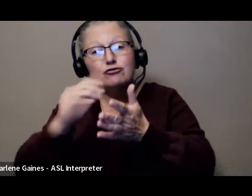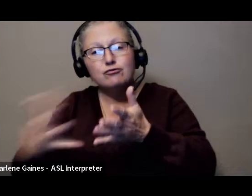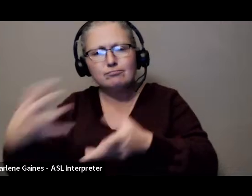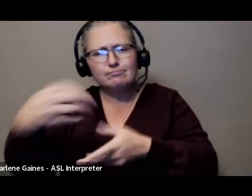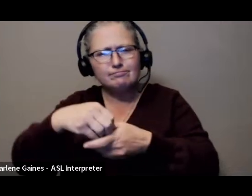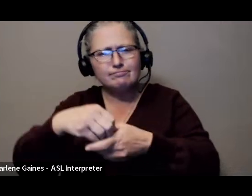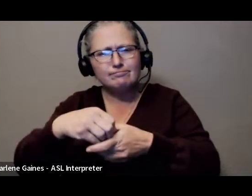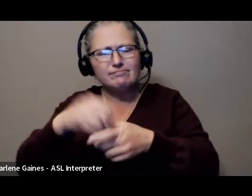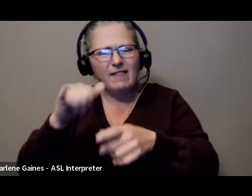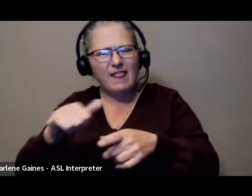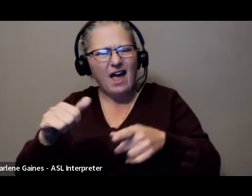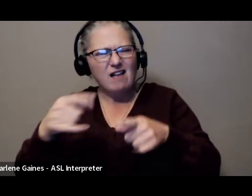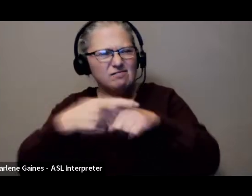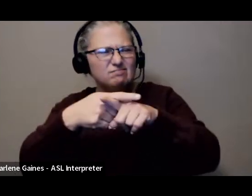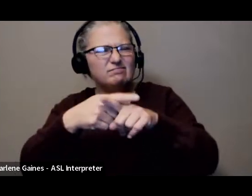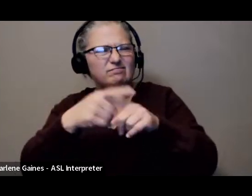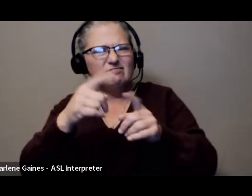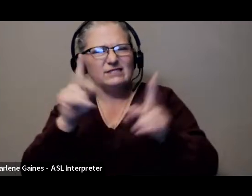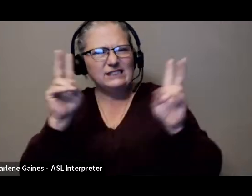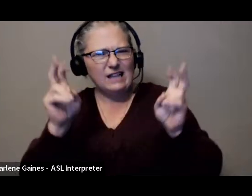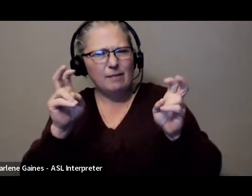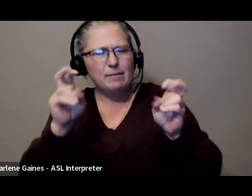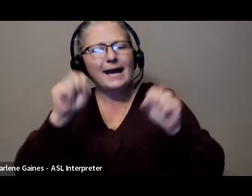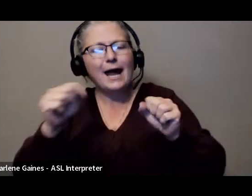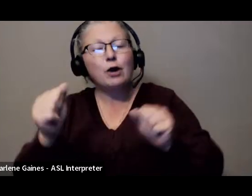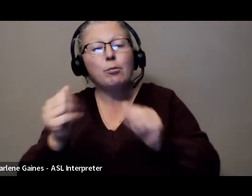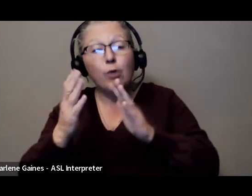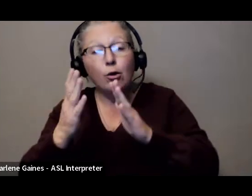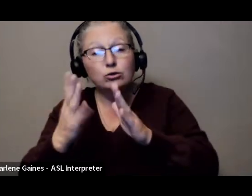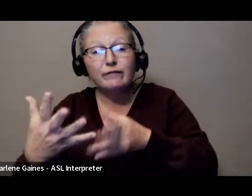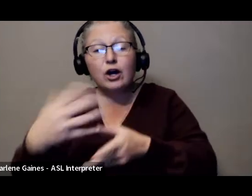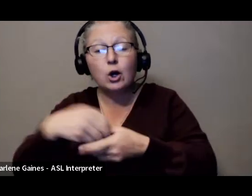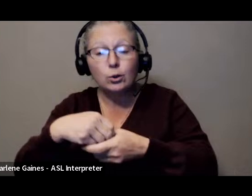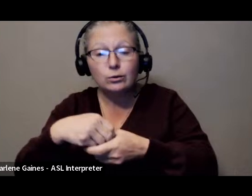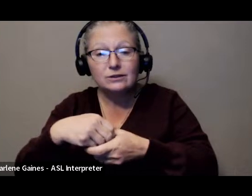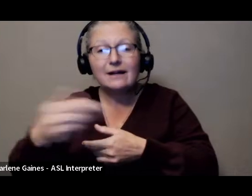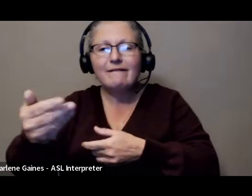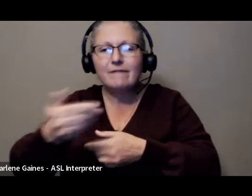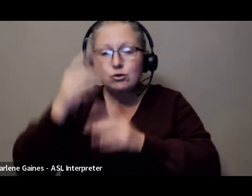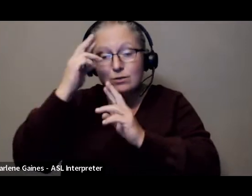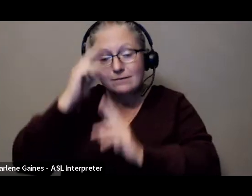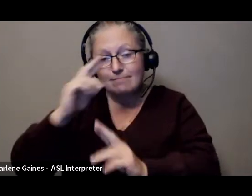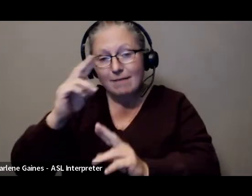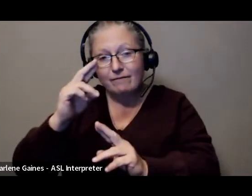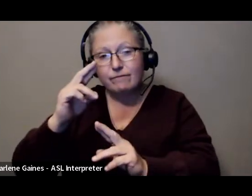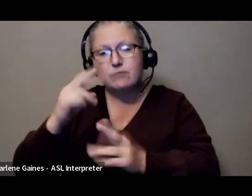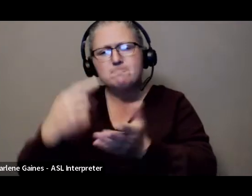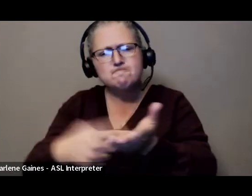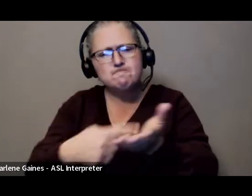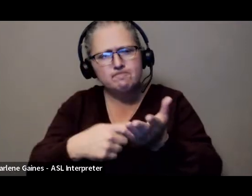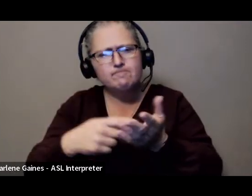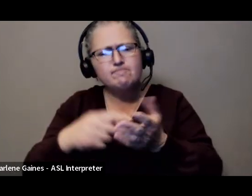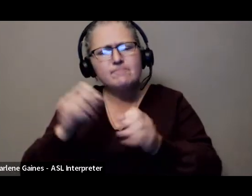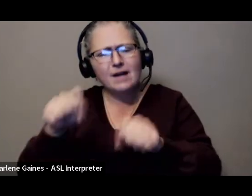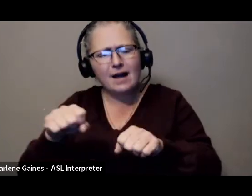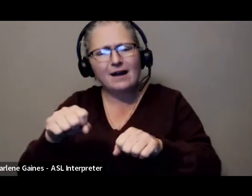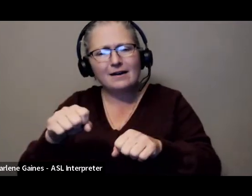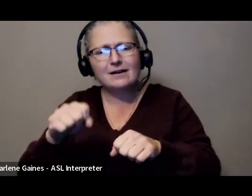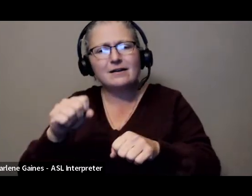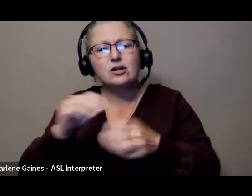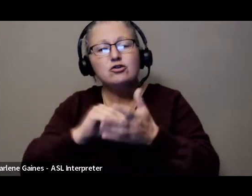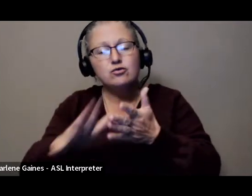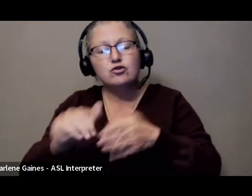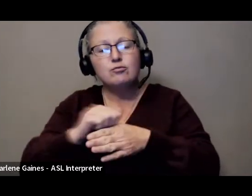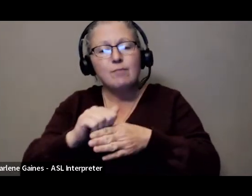controversial topic in a way that is approachable, inclusive, and invites respectful civil discourse. Students practice